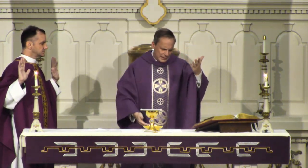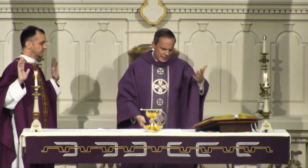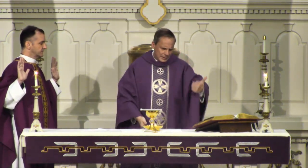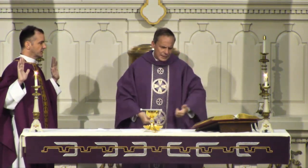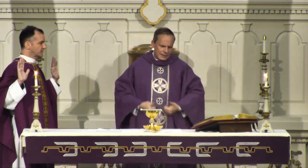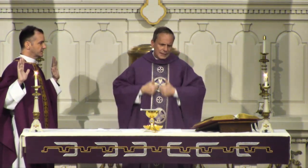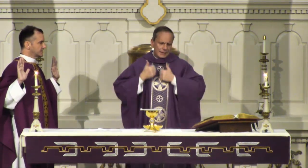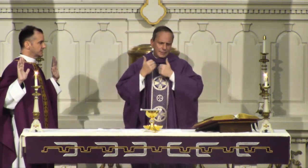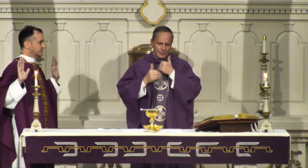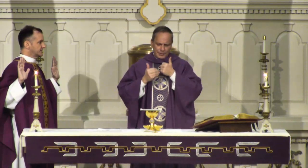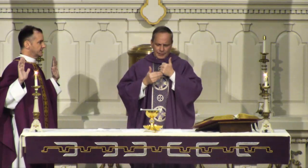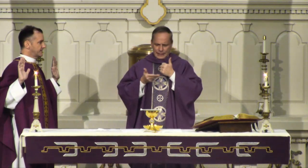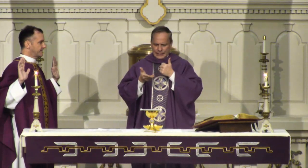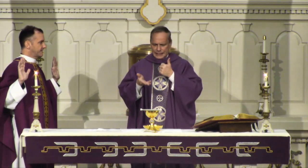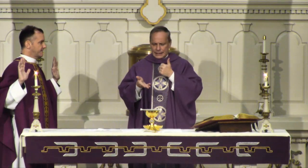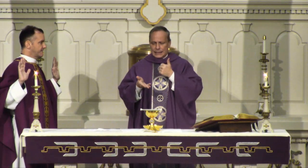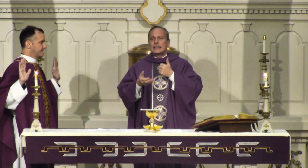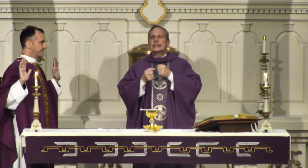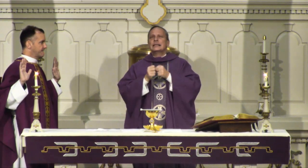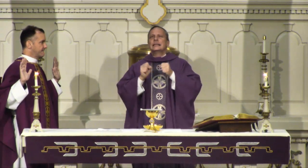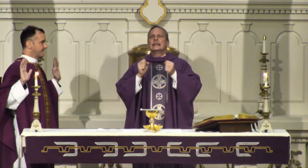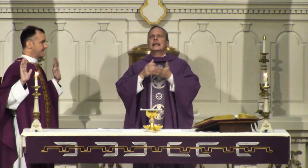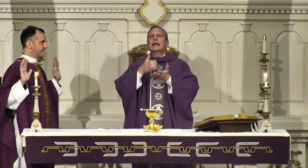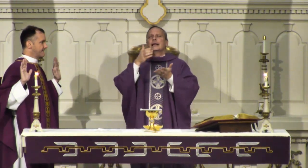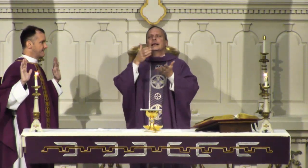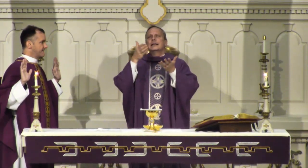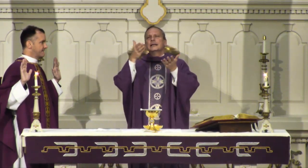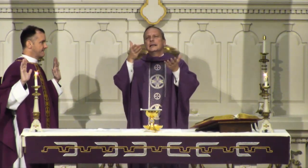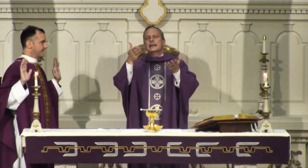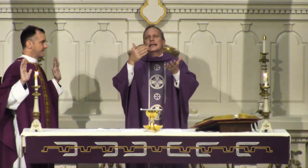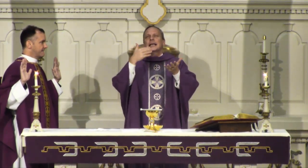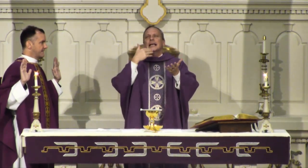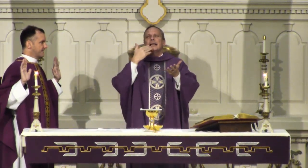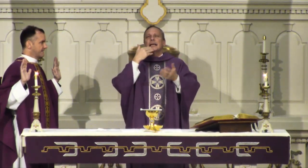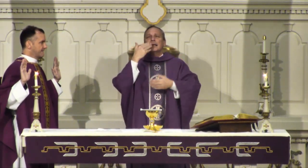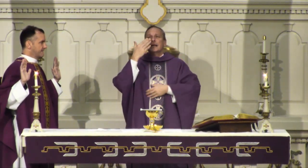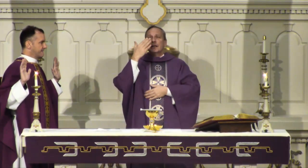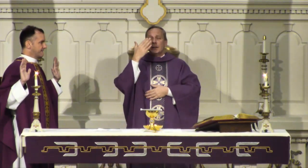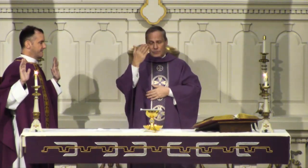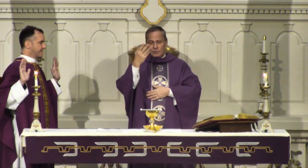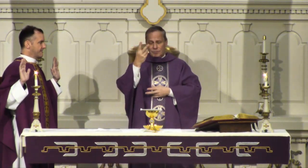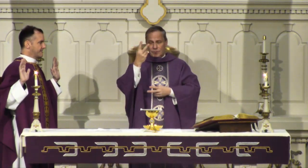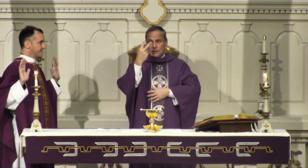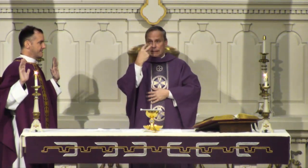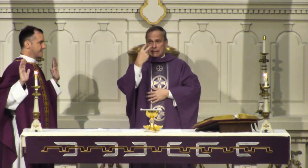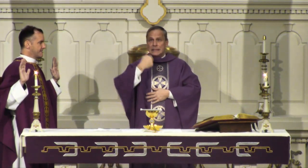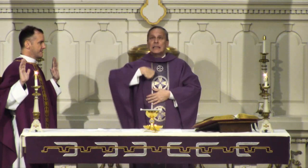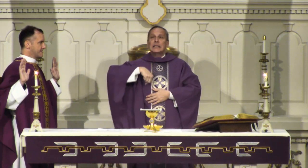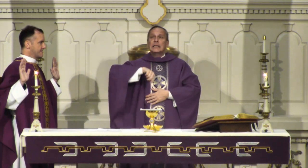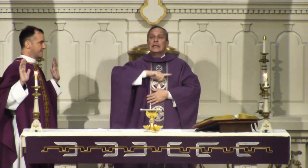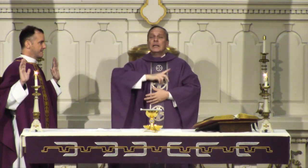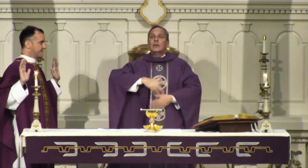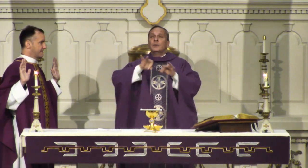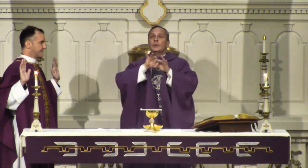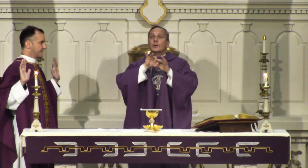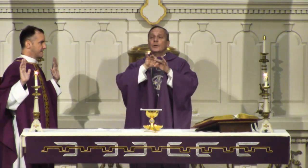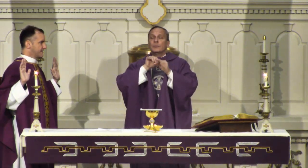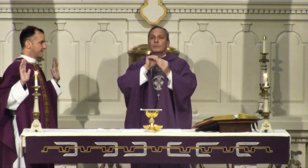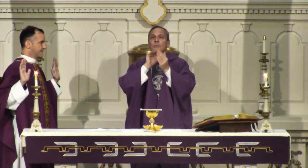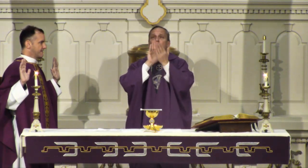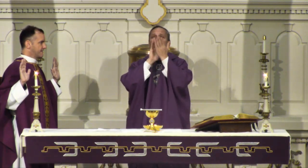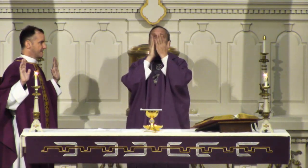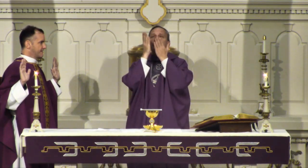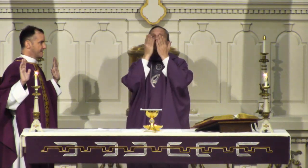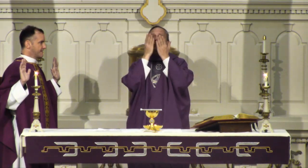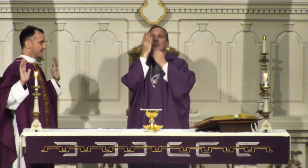of life and the chalice of salvation, giving thanks that you have held us worthy to be